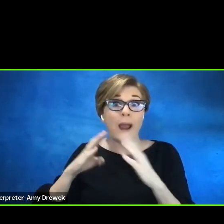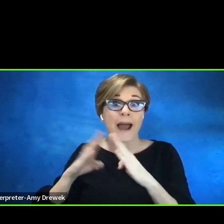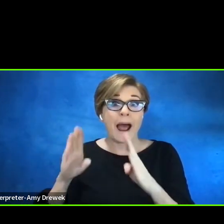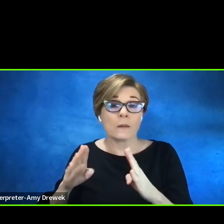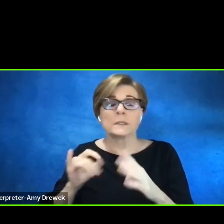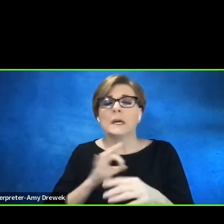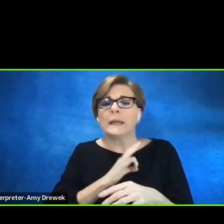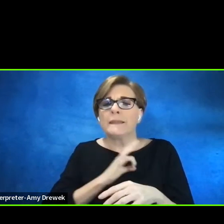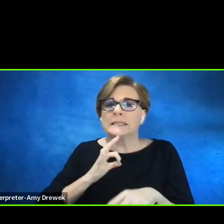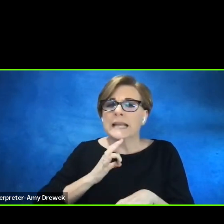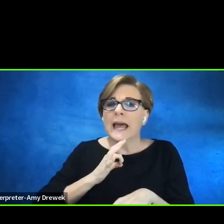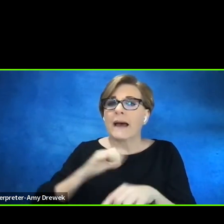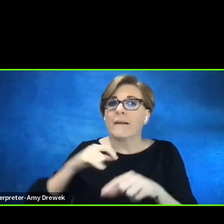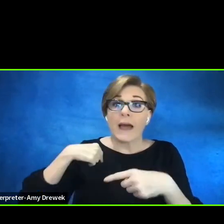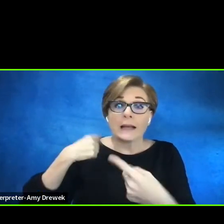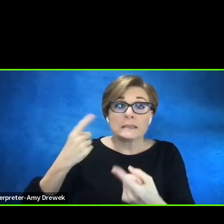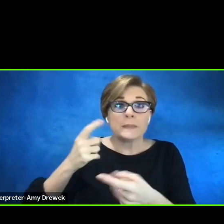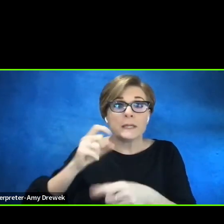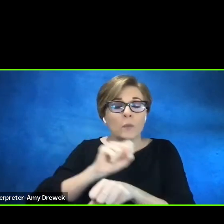closely